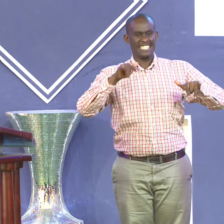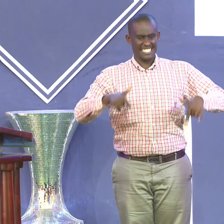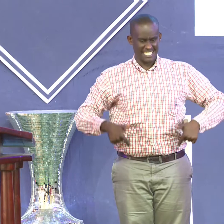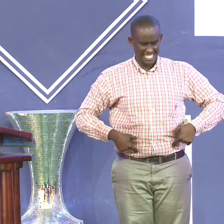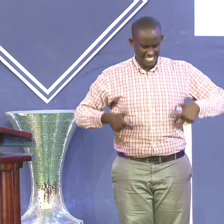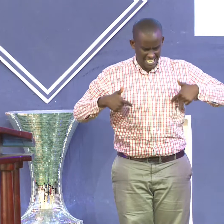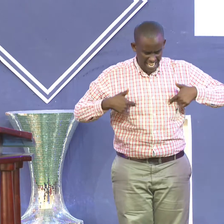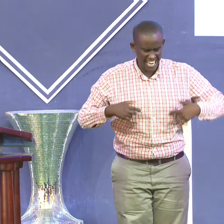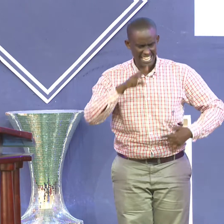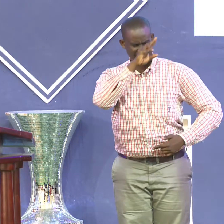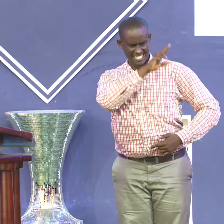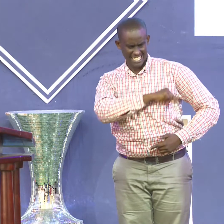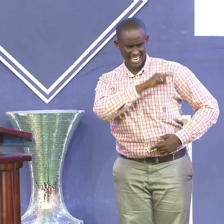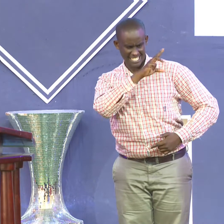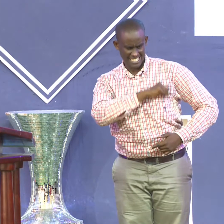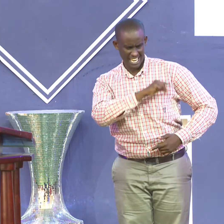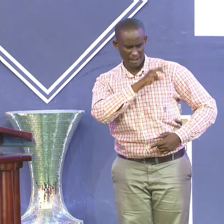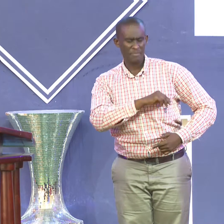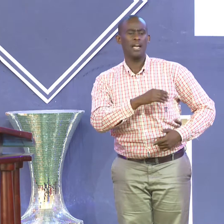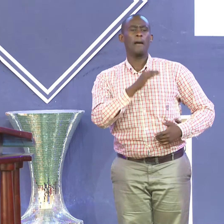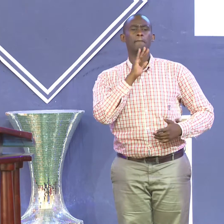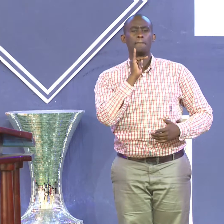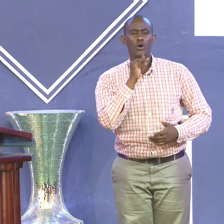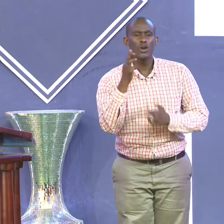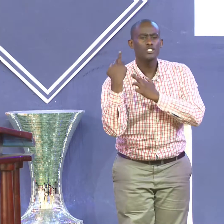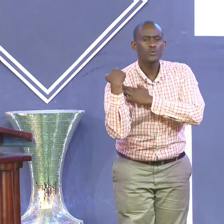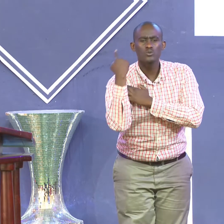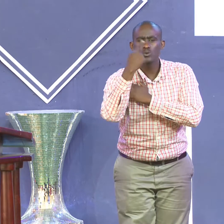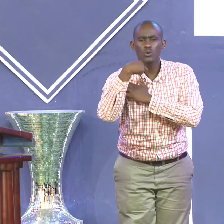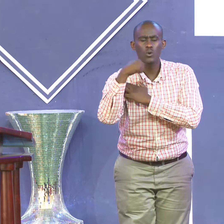Israel walked in sin that was sowed by the other nations.